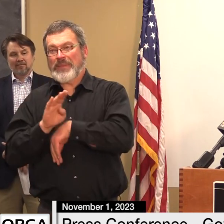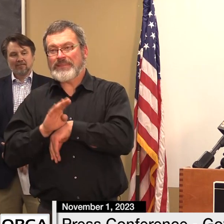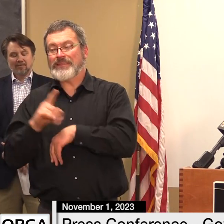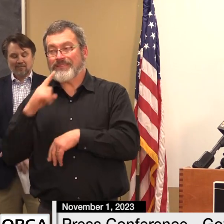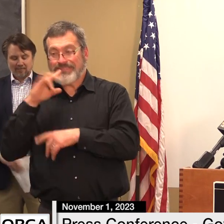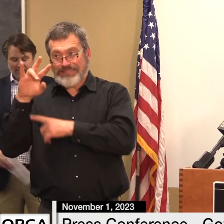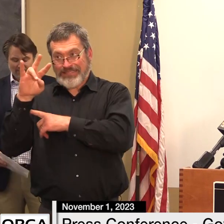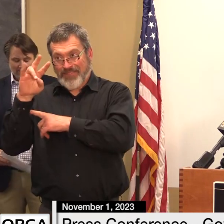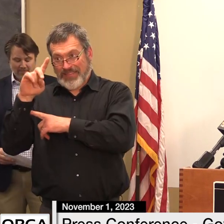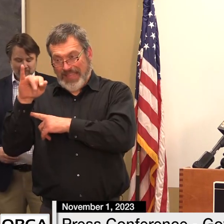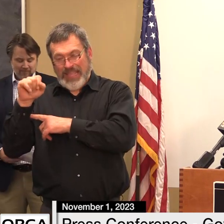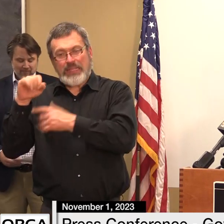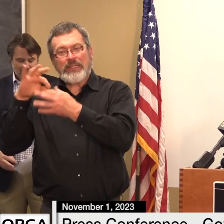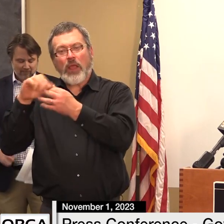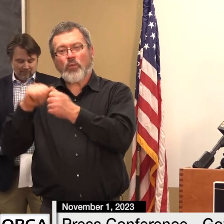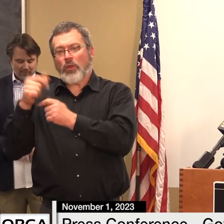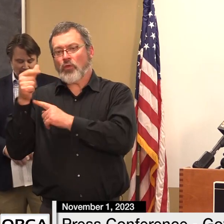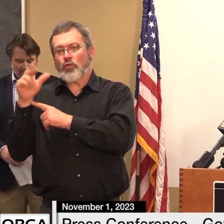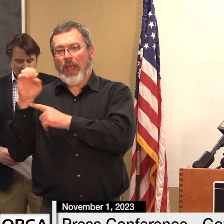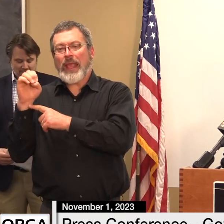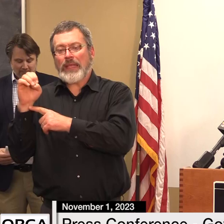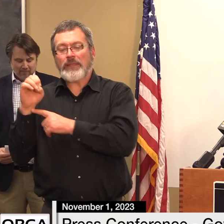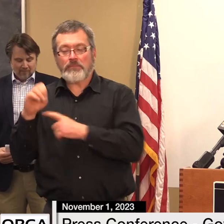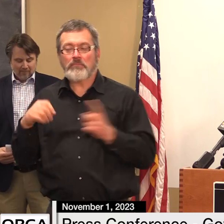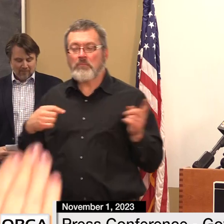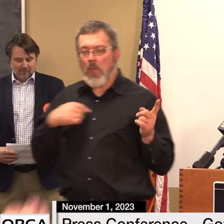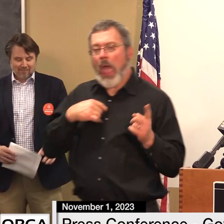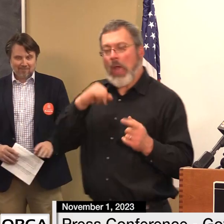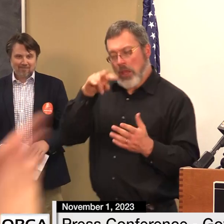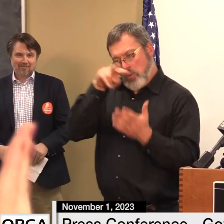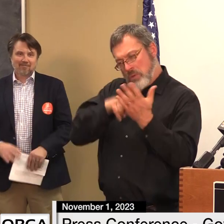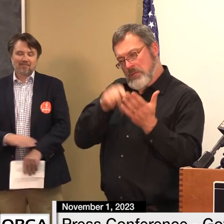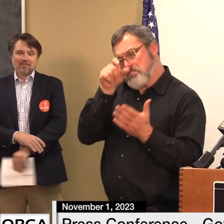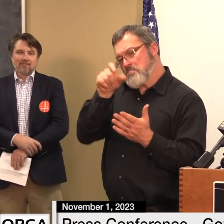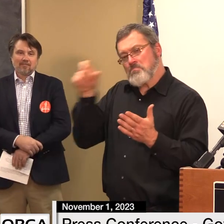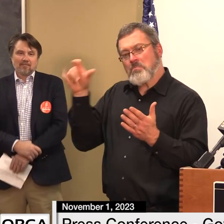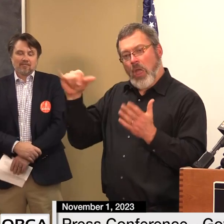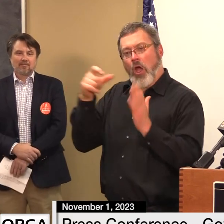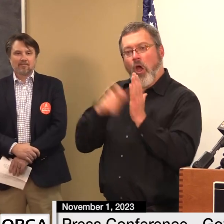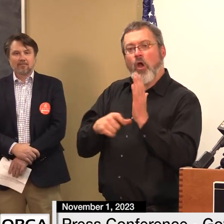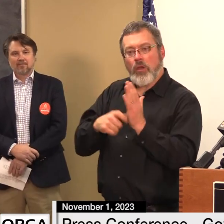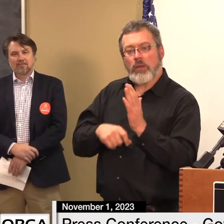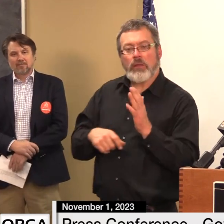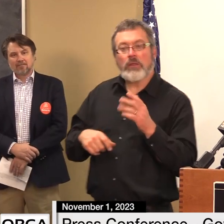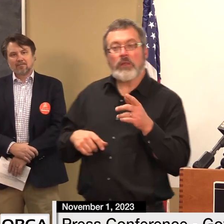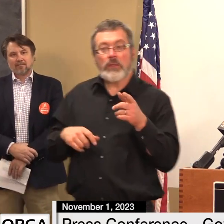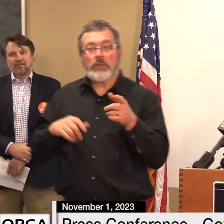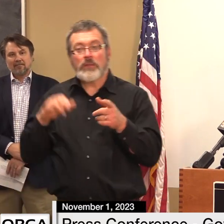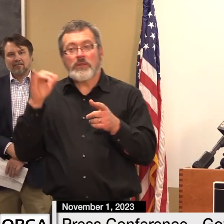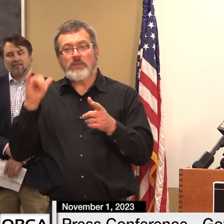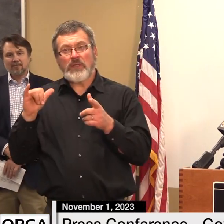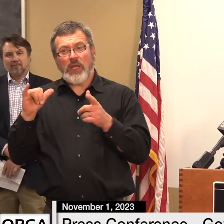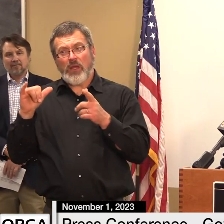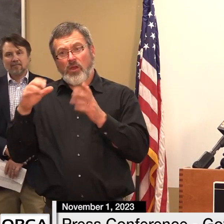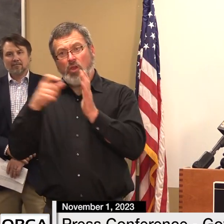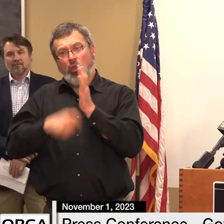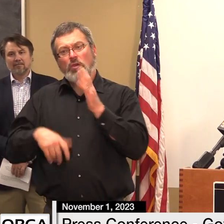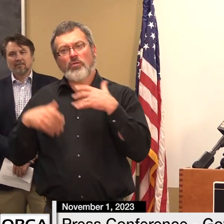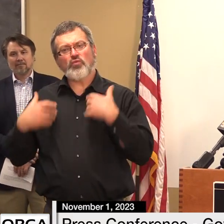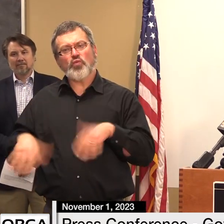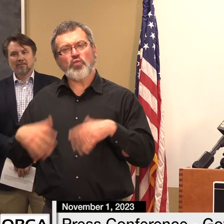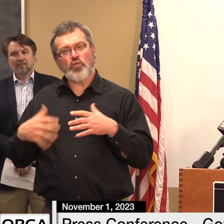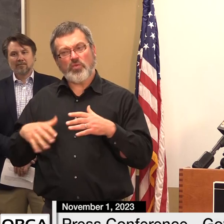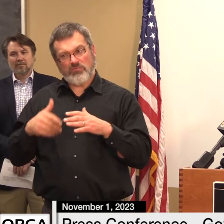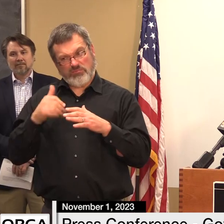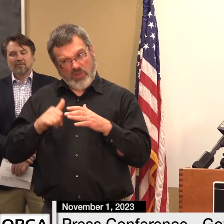and it's on my in my stack of reading. Some of that occurred under your watch. Yep. And now it